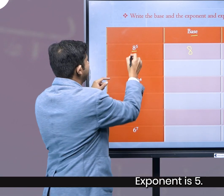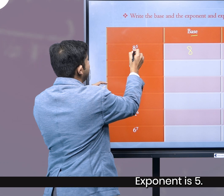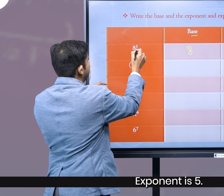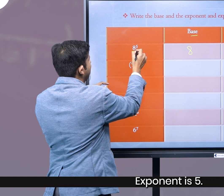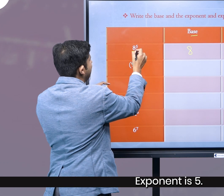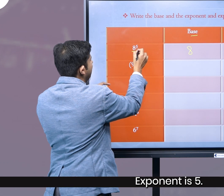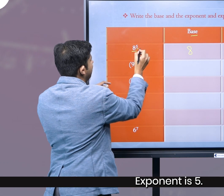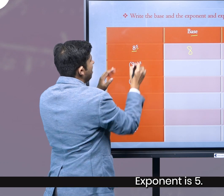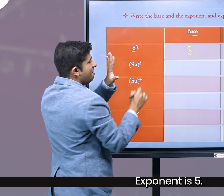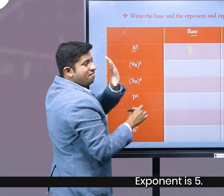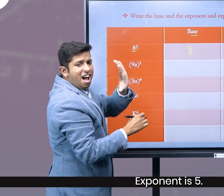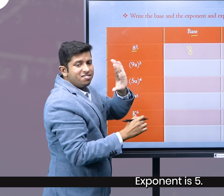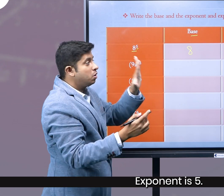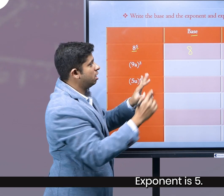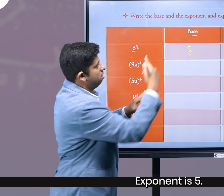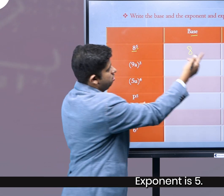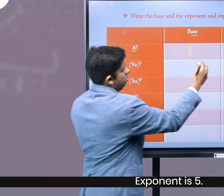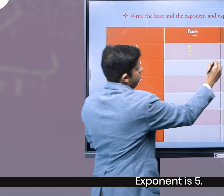Exponent is 5.